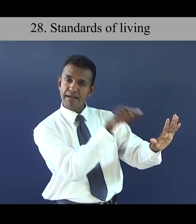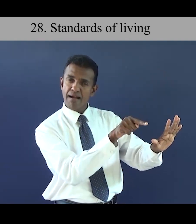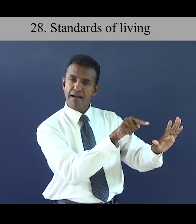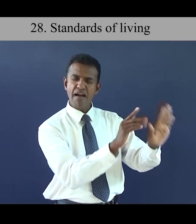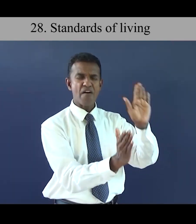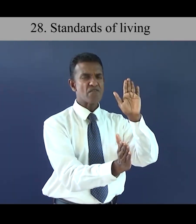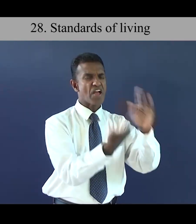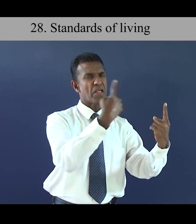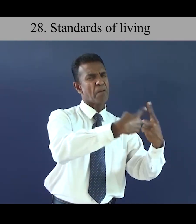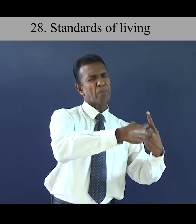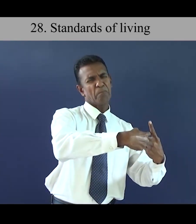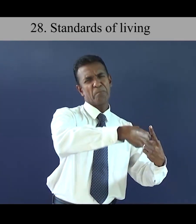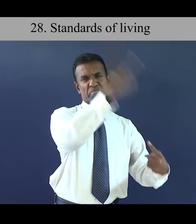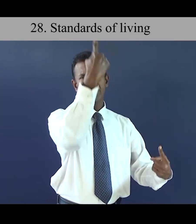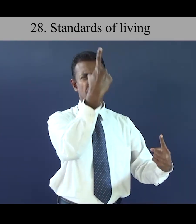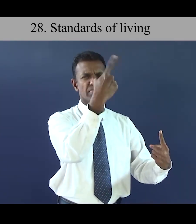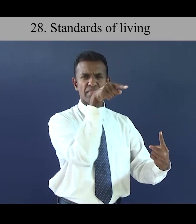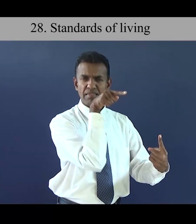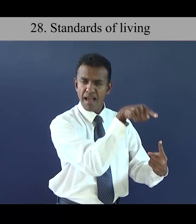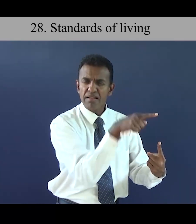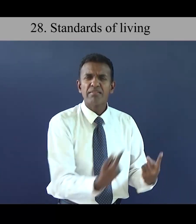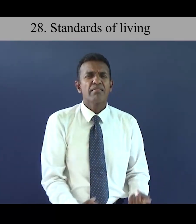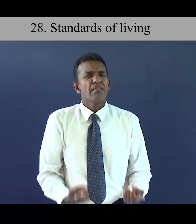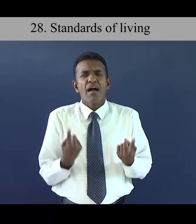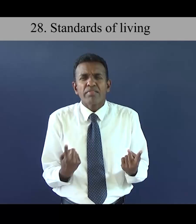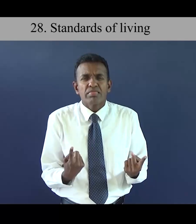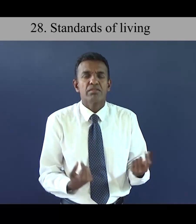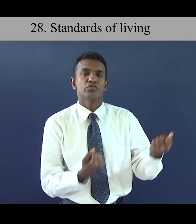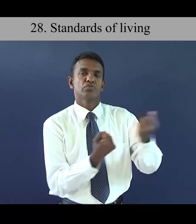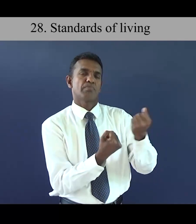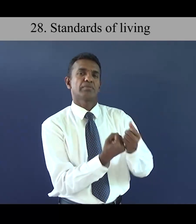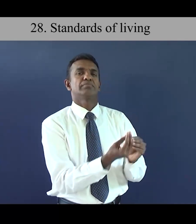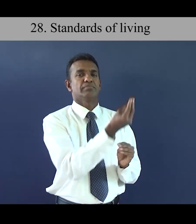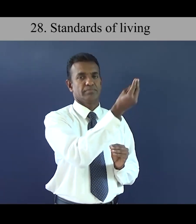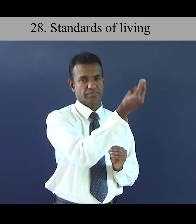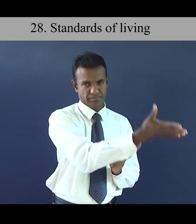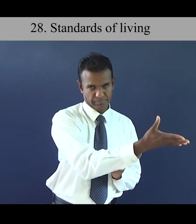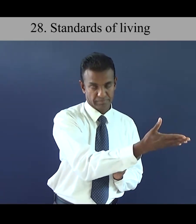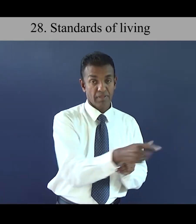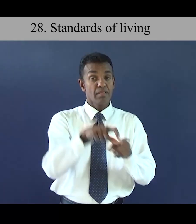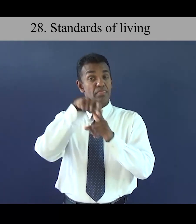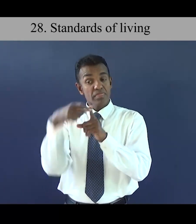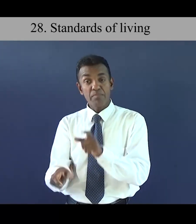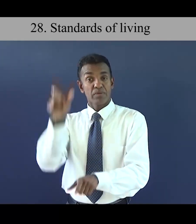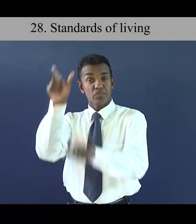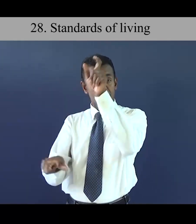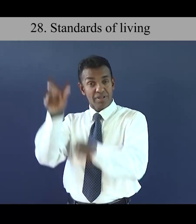Countries should make sure that disabled people have the right services